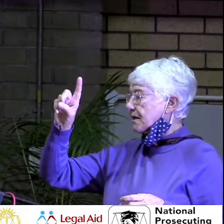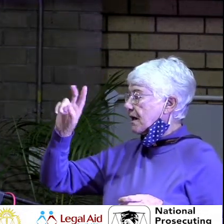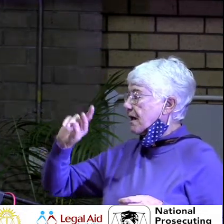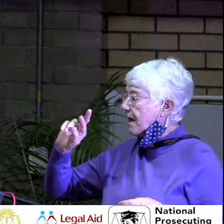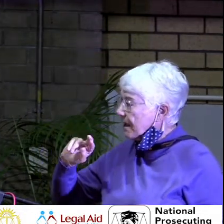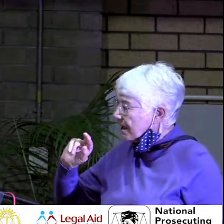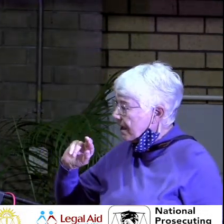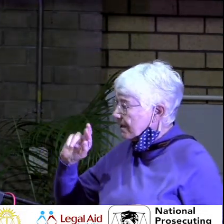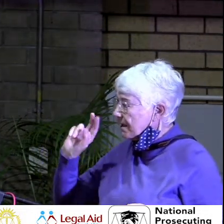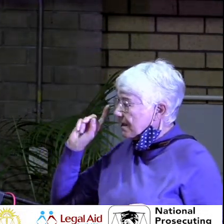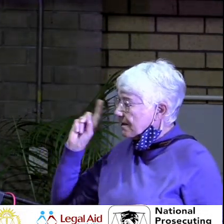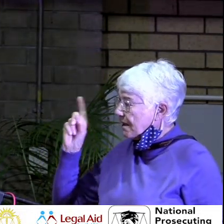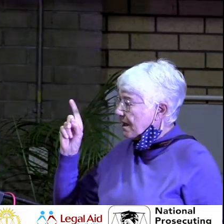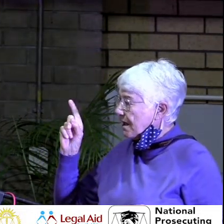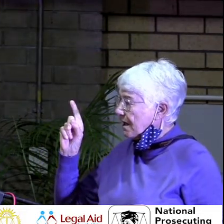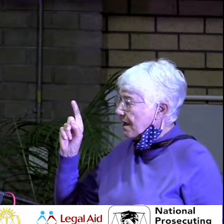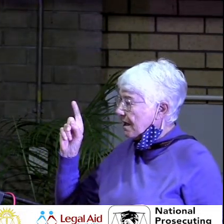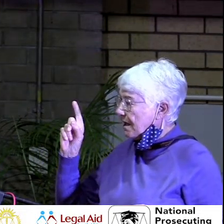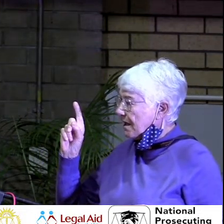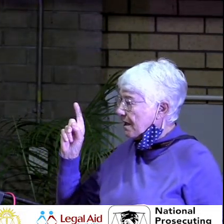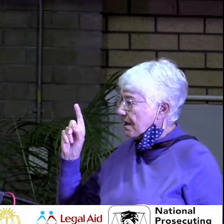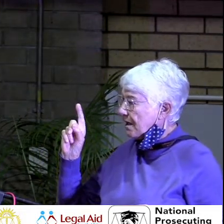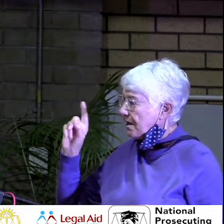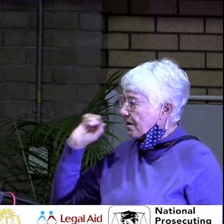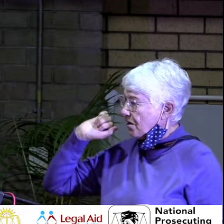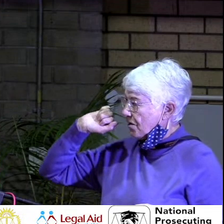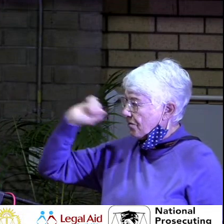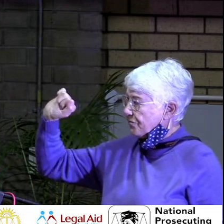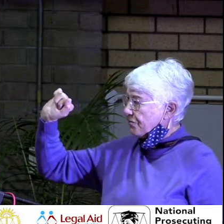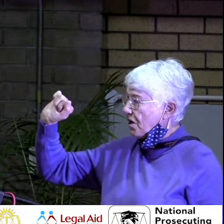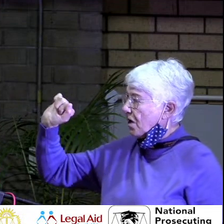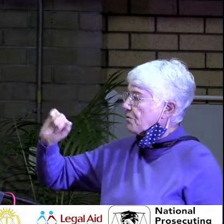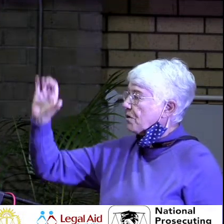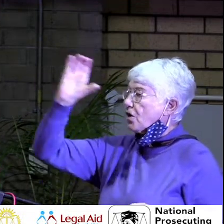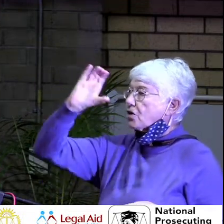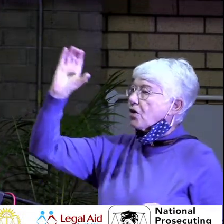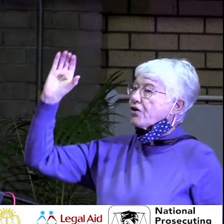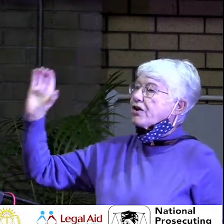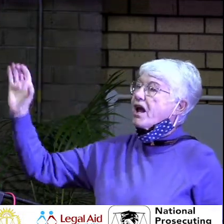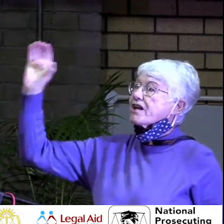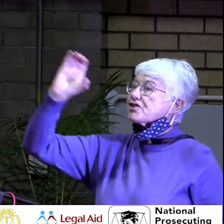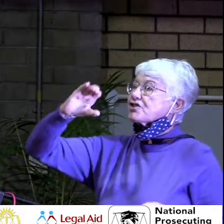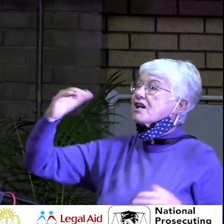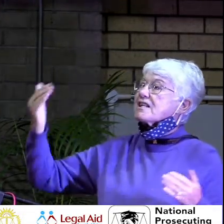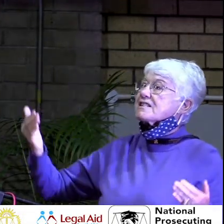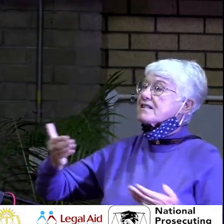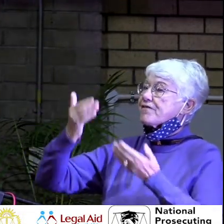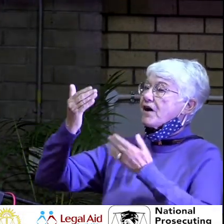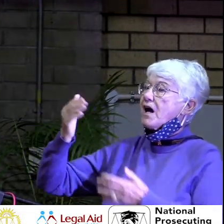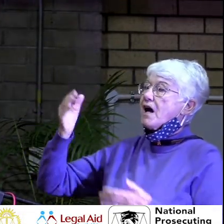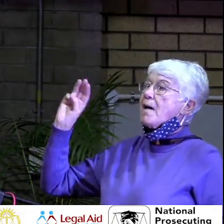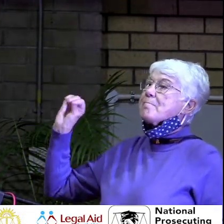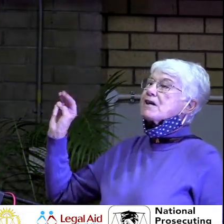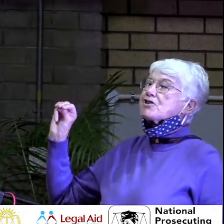Advocate Mashabane. Ladies and gentlemen,